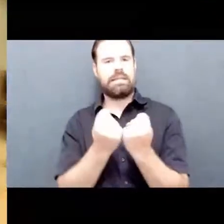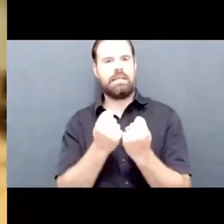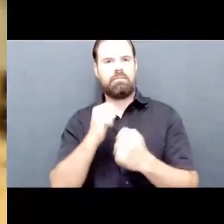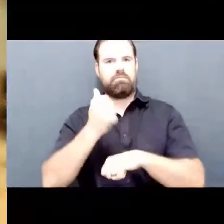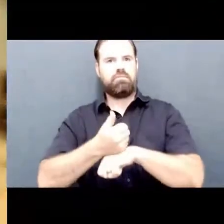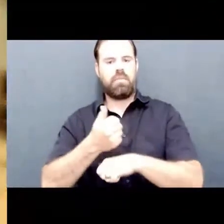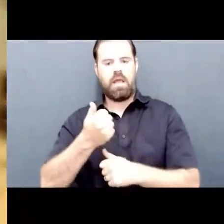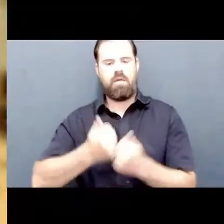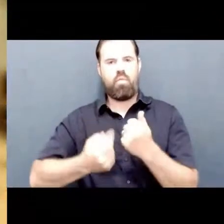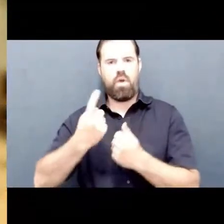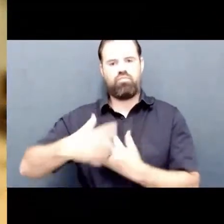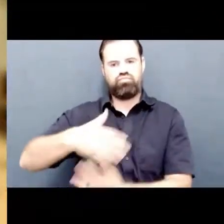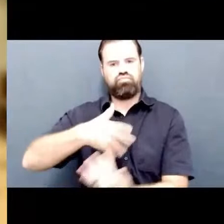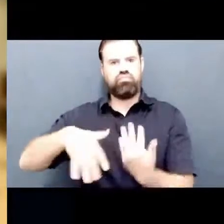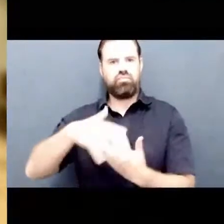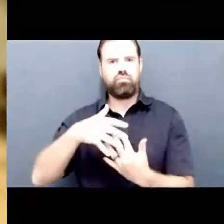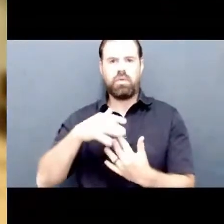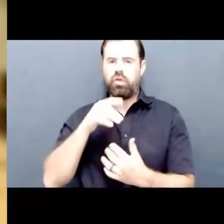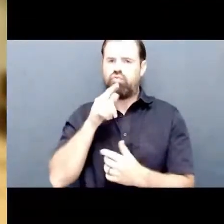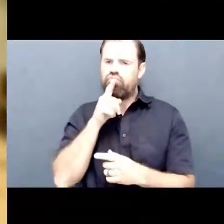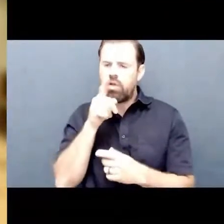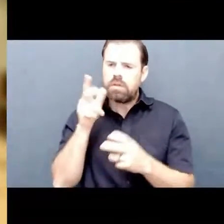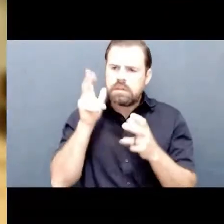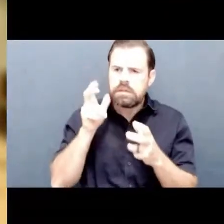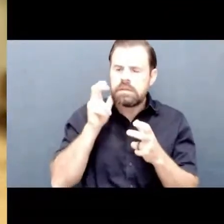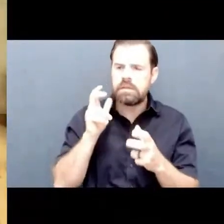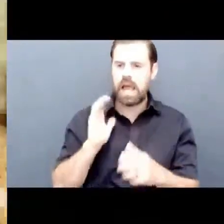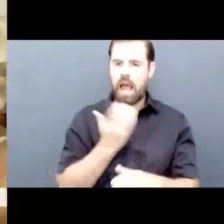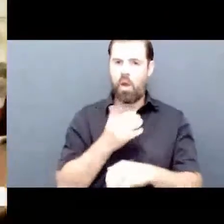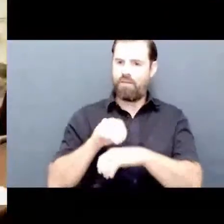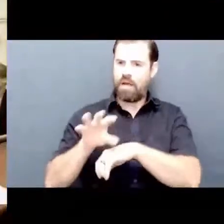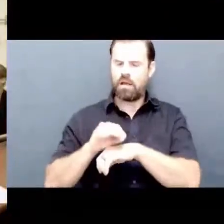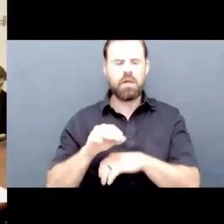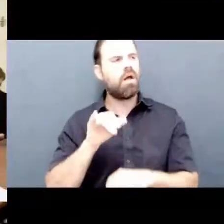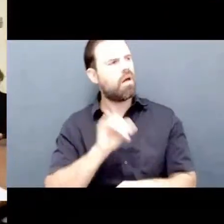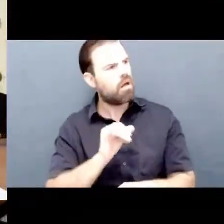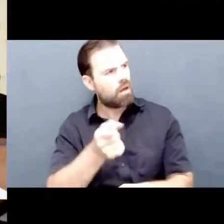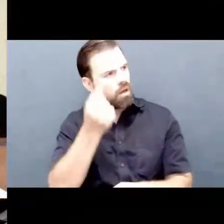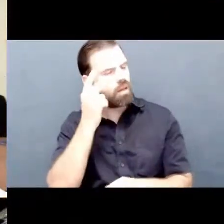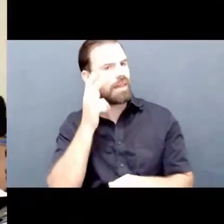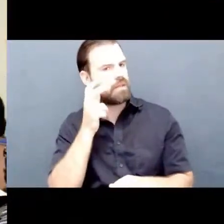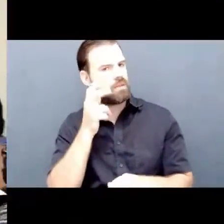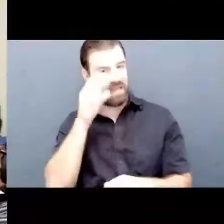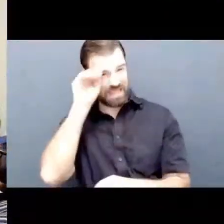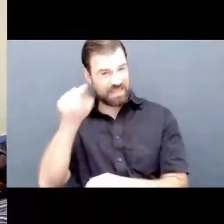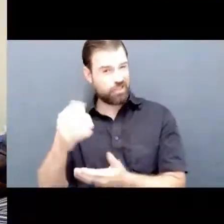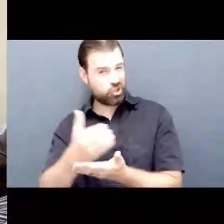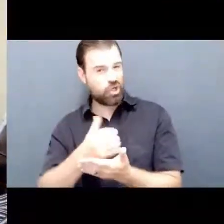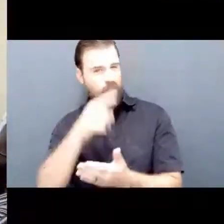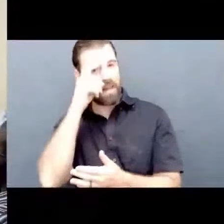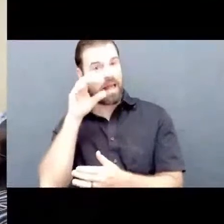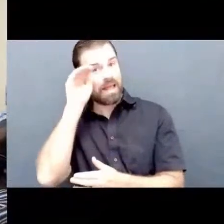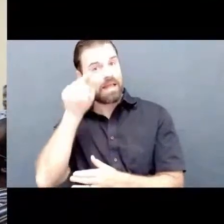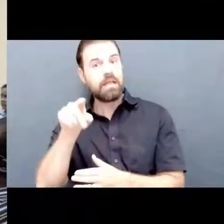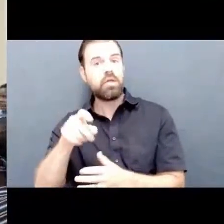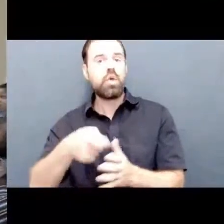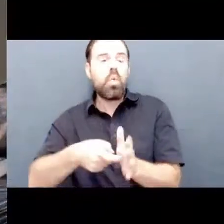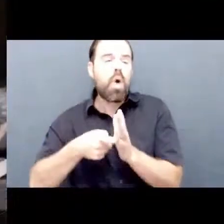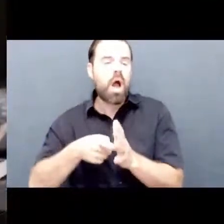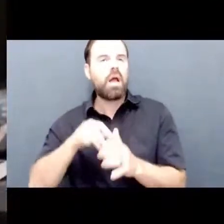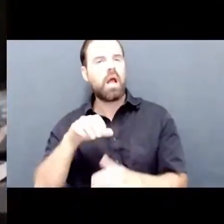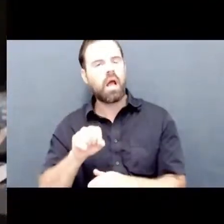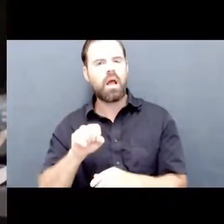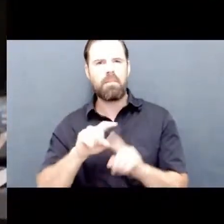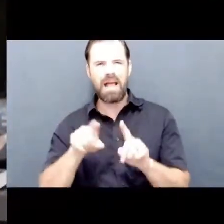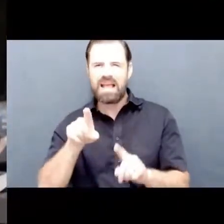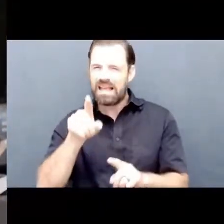always really good at listening to us and taking our advice into opinion. So Bill's deserving because he just doesn't do it because he has to. Bill does